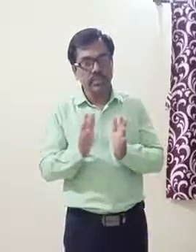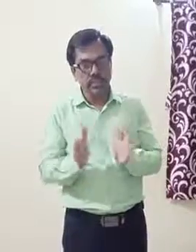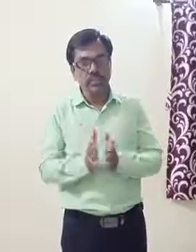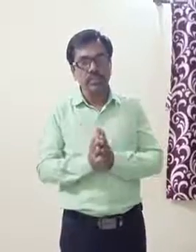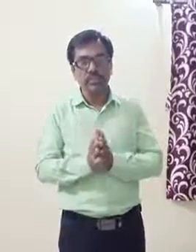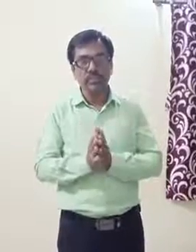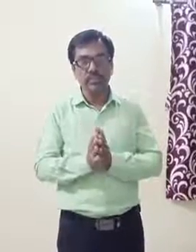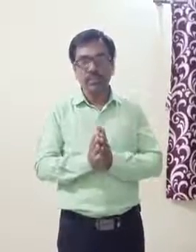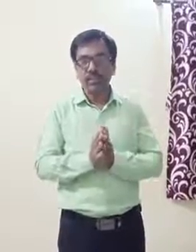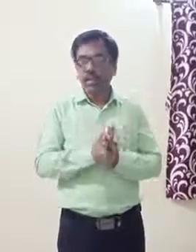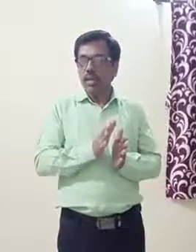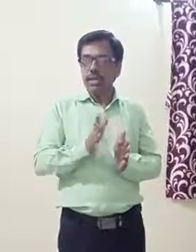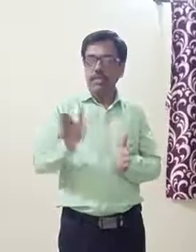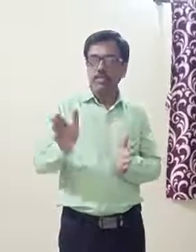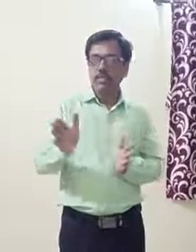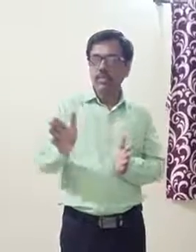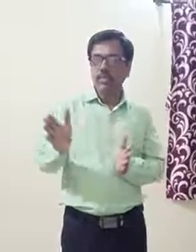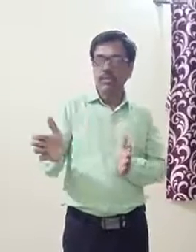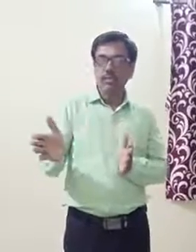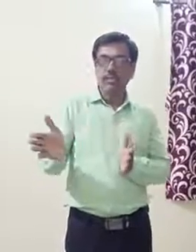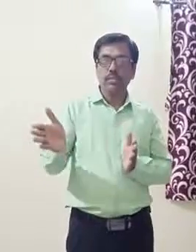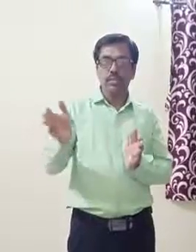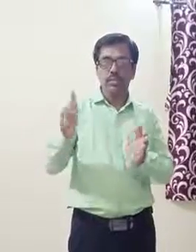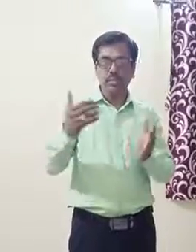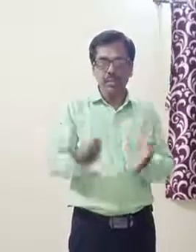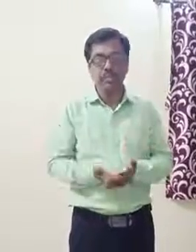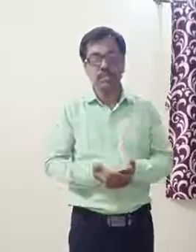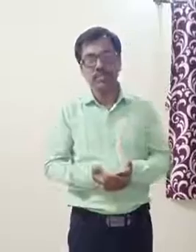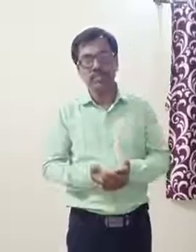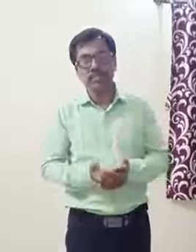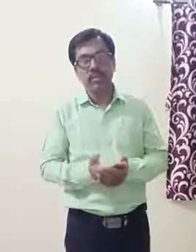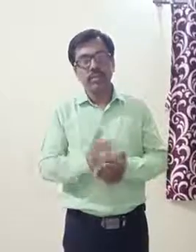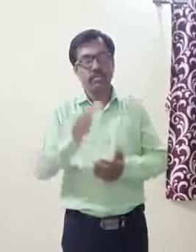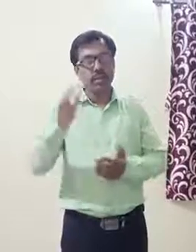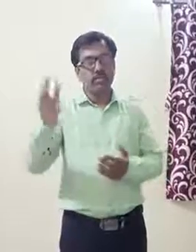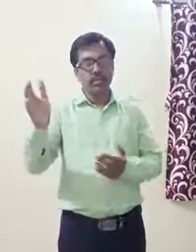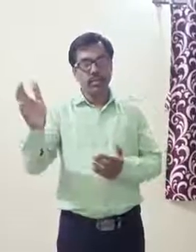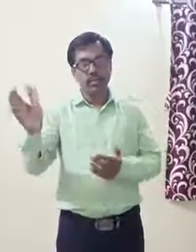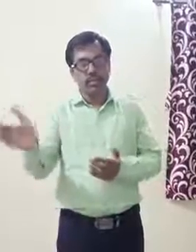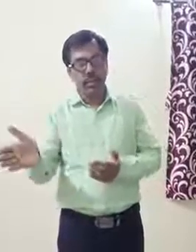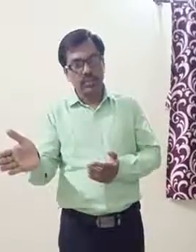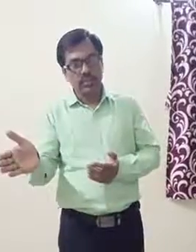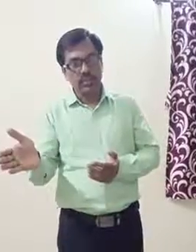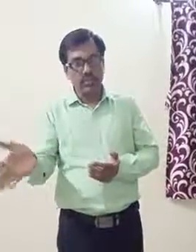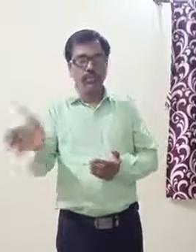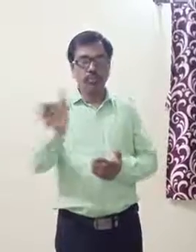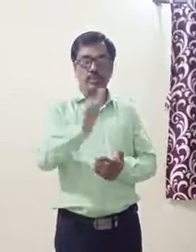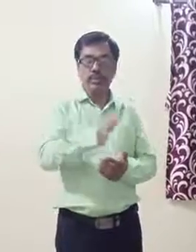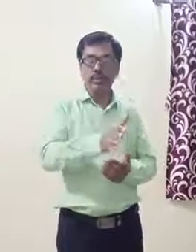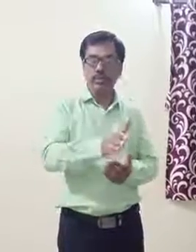changes lead to the transfer of the sovereignty from the monarch to the